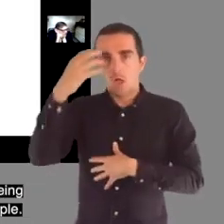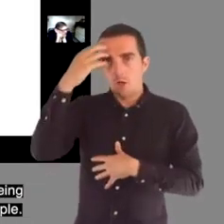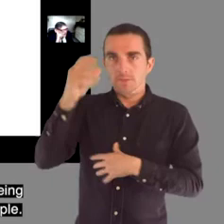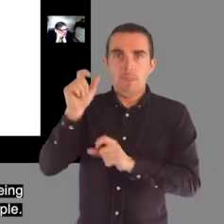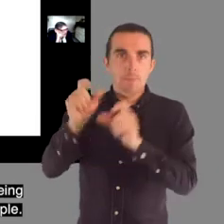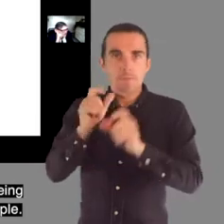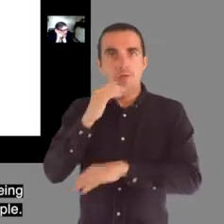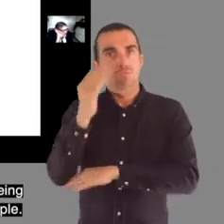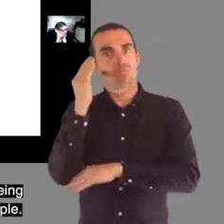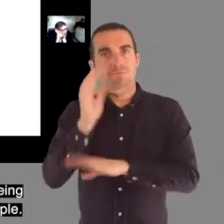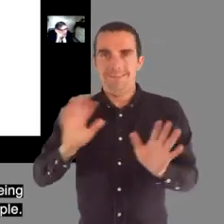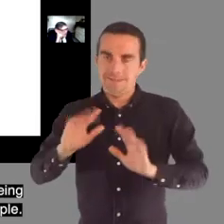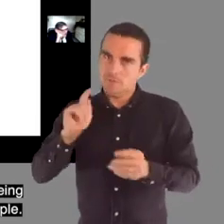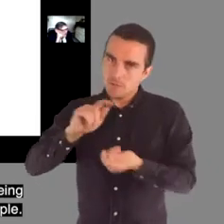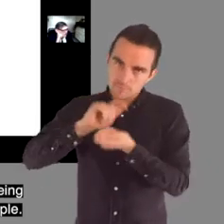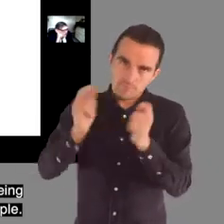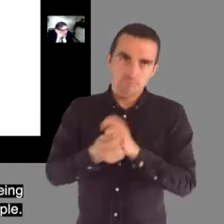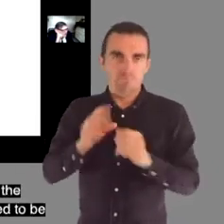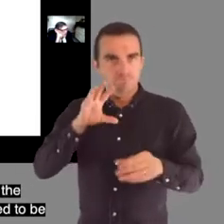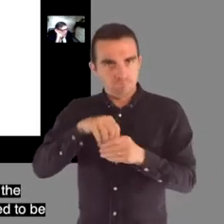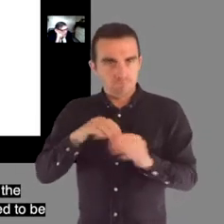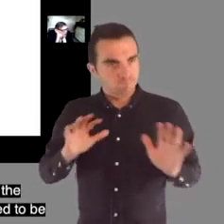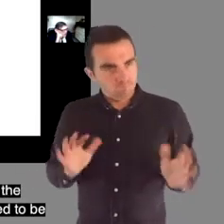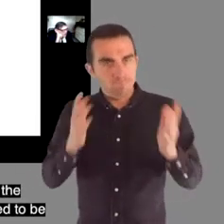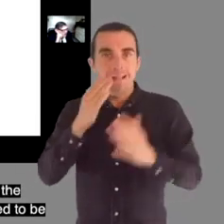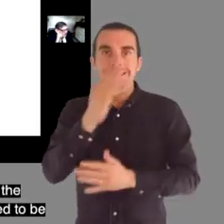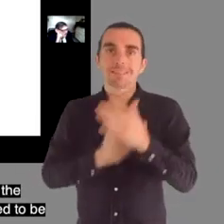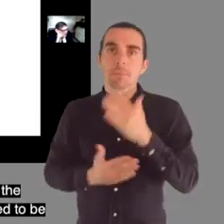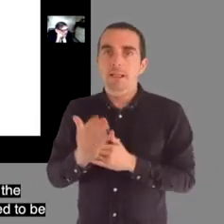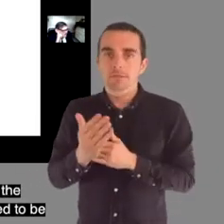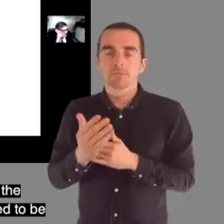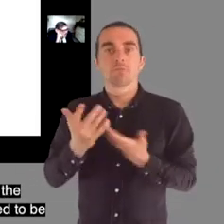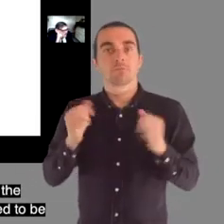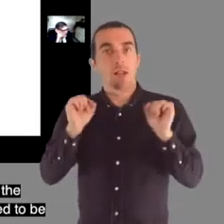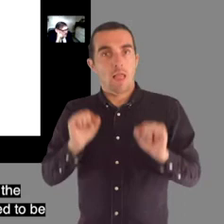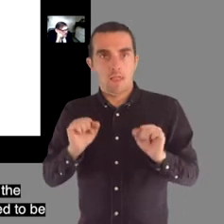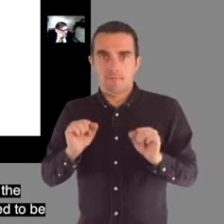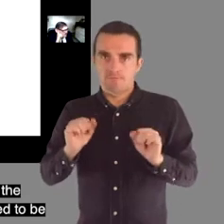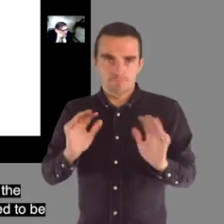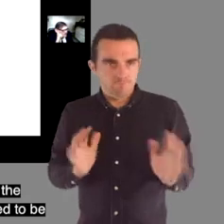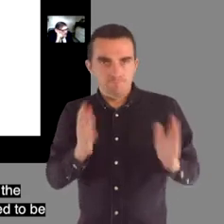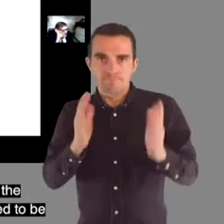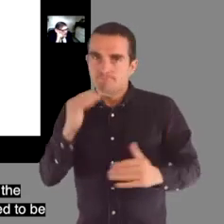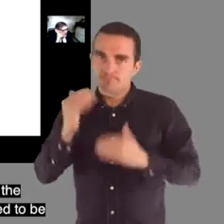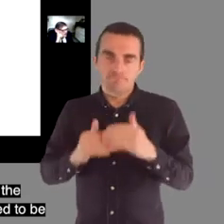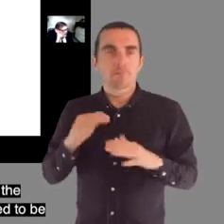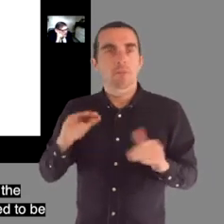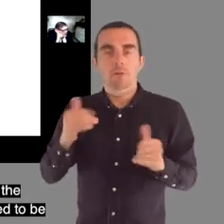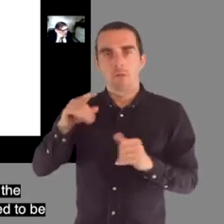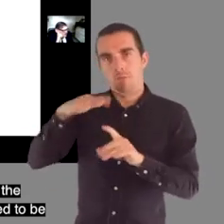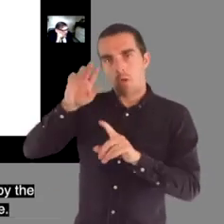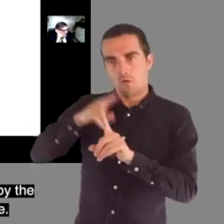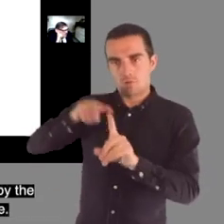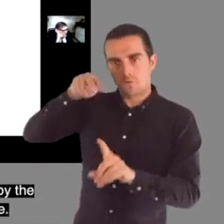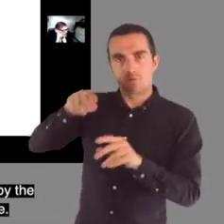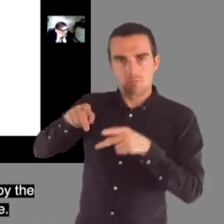turn over to being just government spokespeople. They're there to represent the disability movement, and so need to